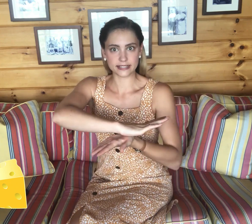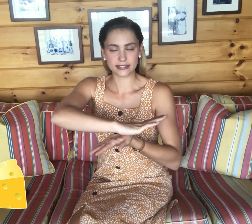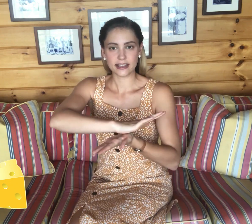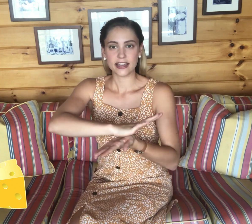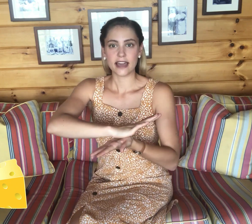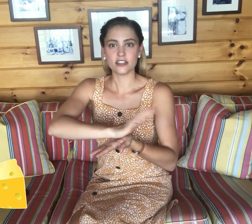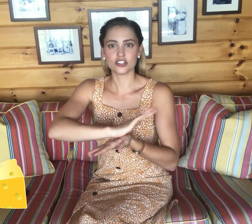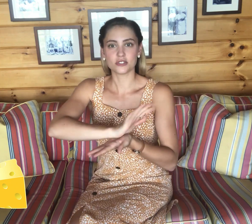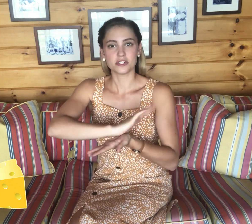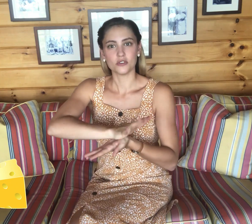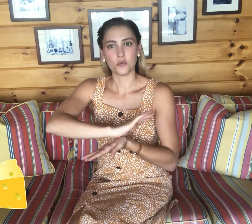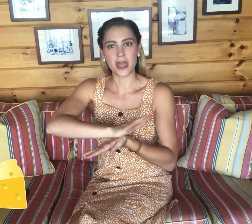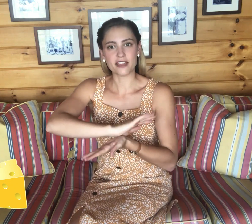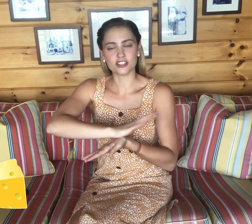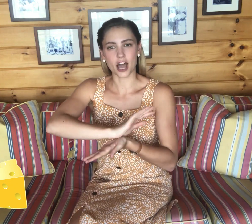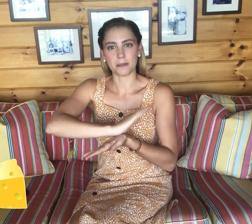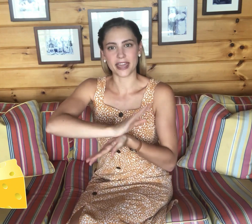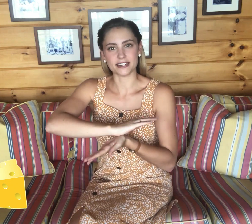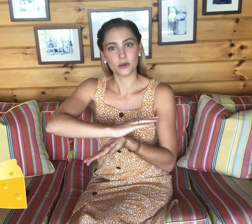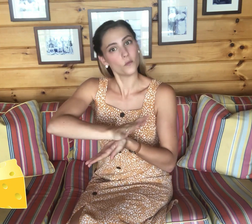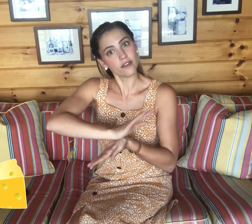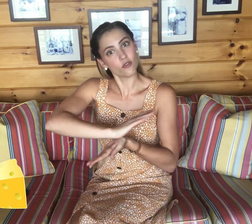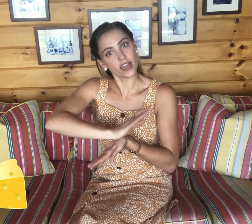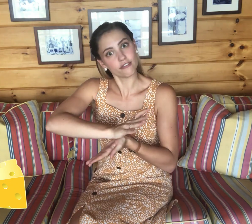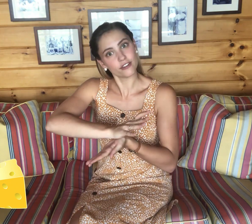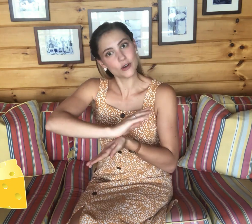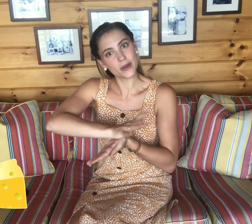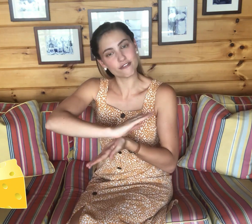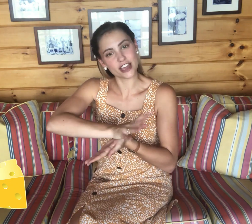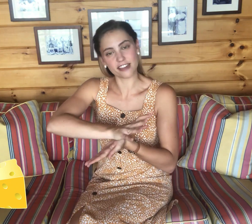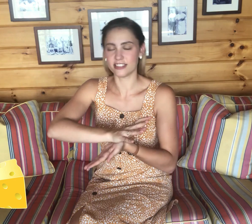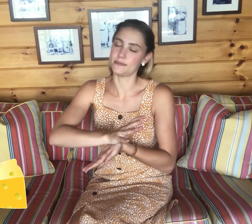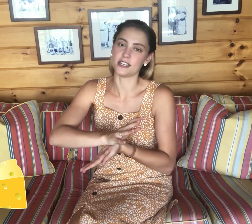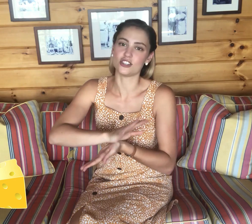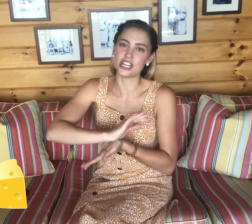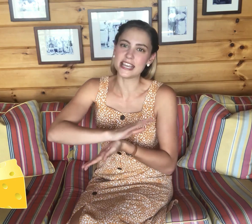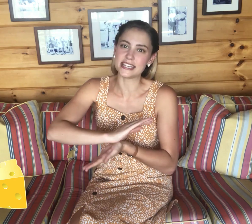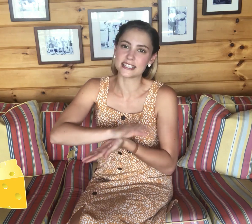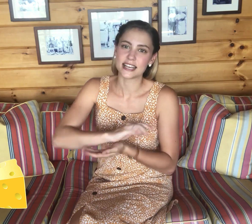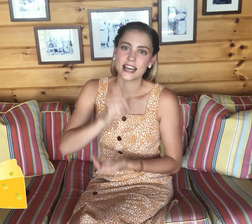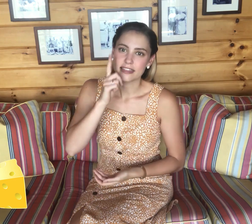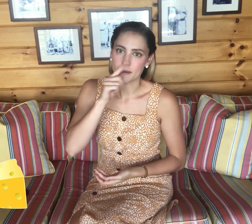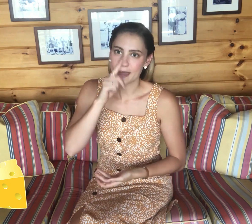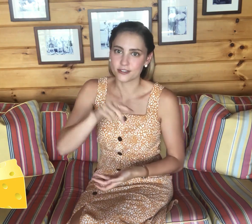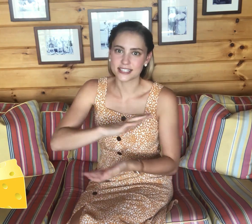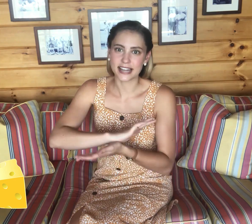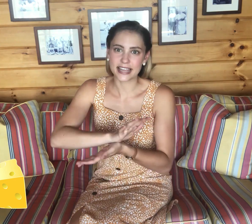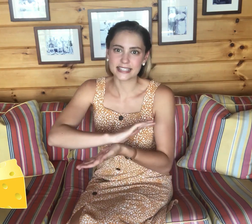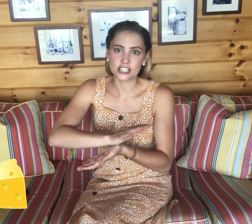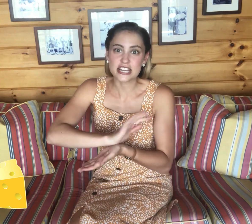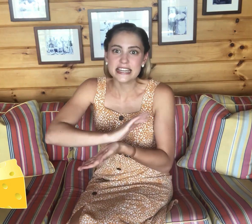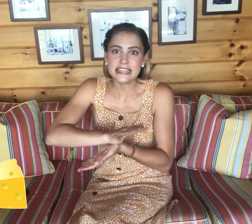little mousey's nose. Tap, tap, tap, tap. The cat takes the mouse. Mouse, mouse, mouse,